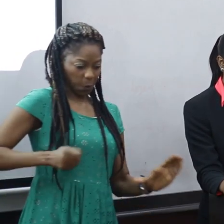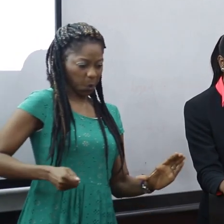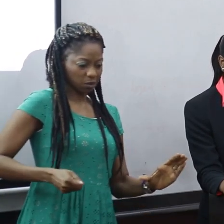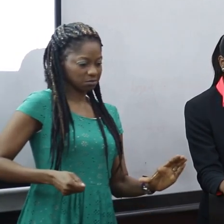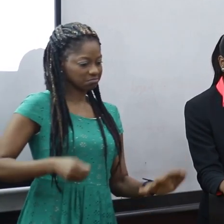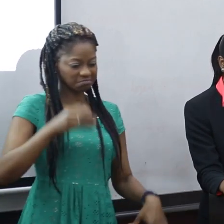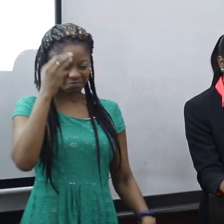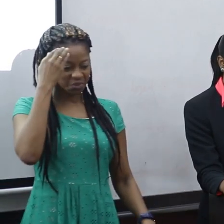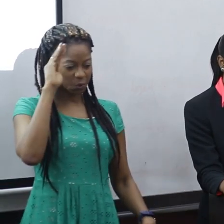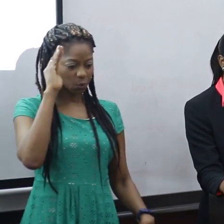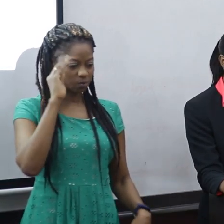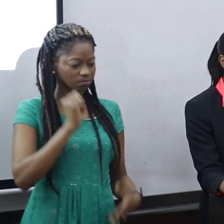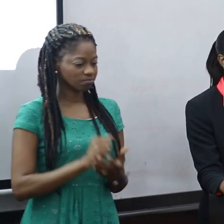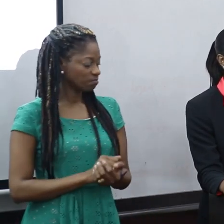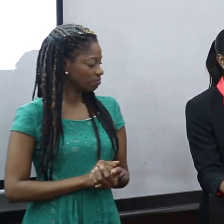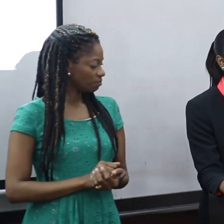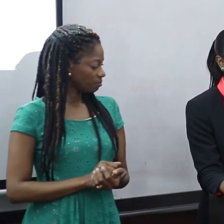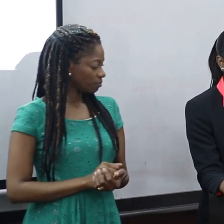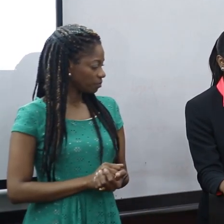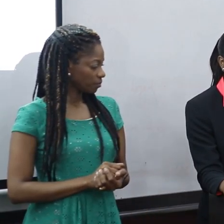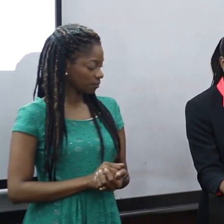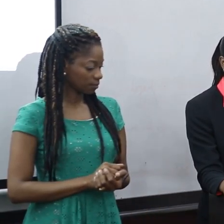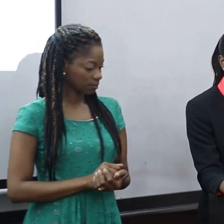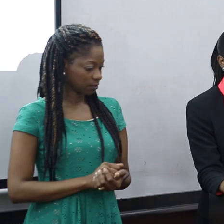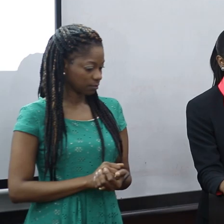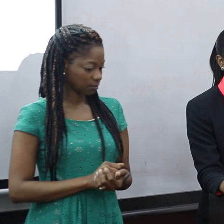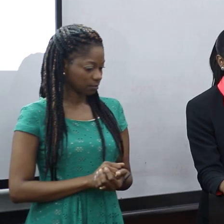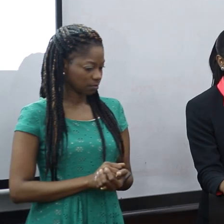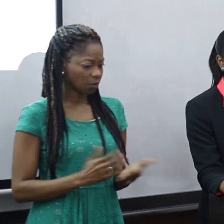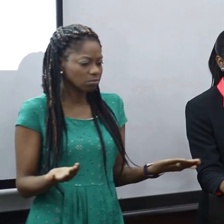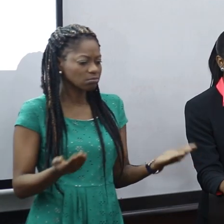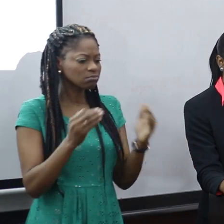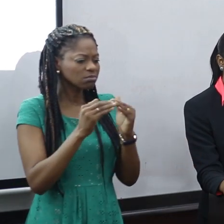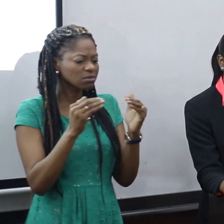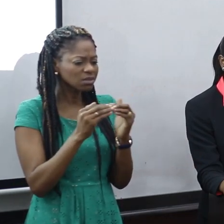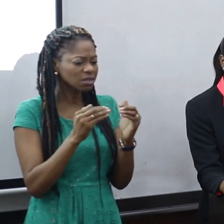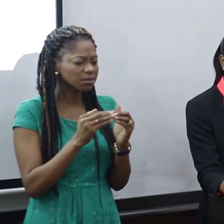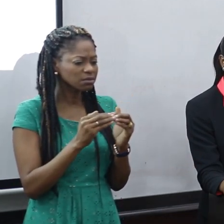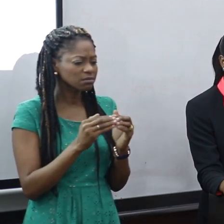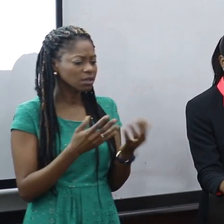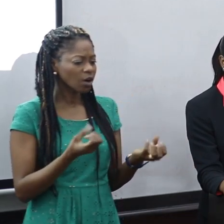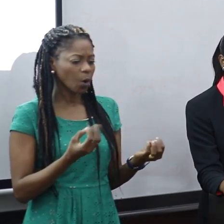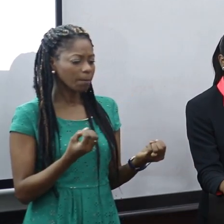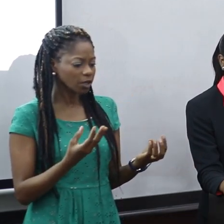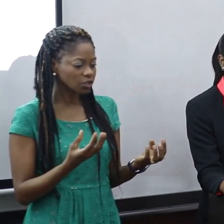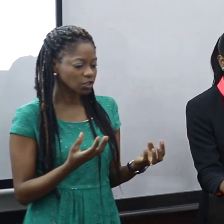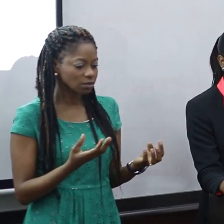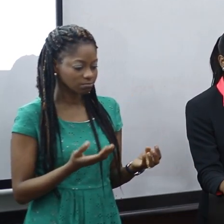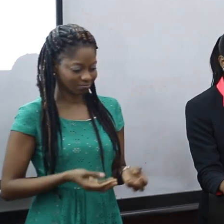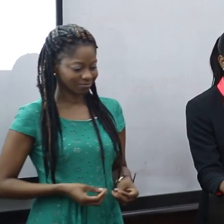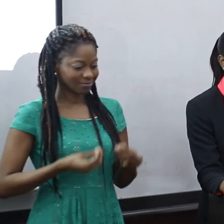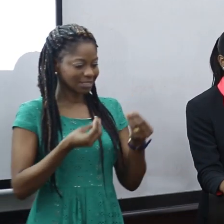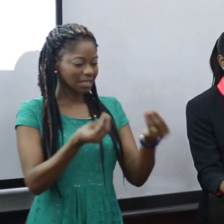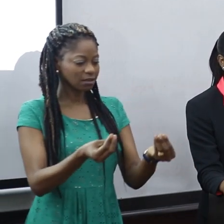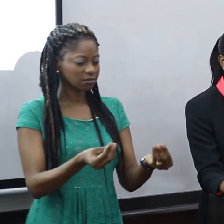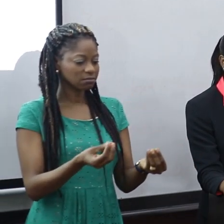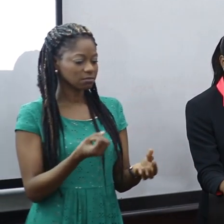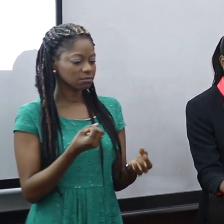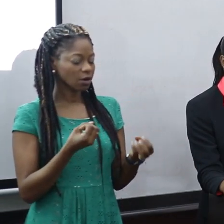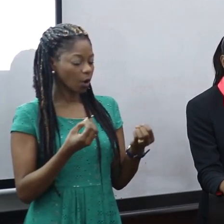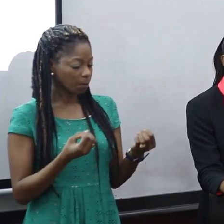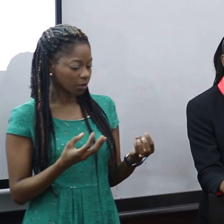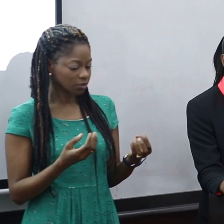obligation. More particularly, the limits of the law, that is, the notion of unjustifiable hardship